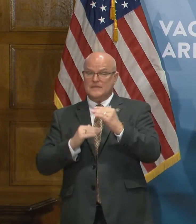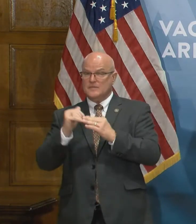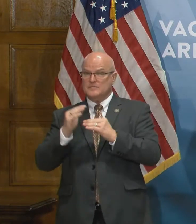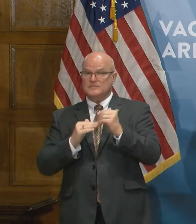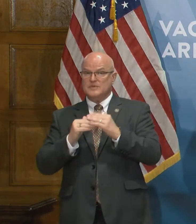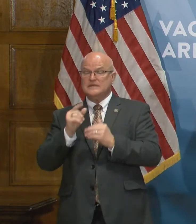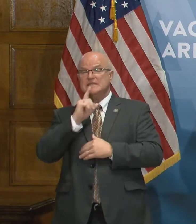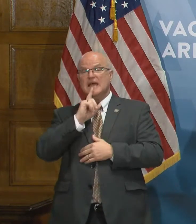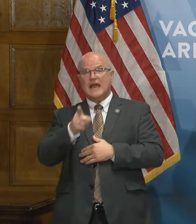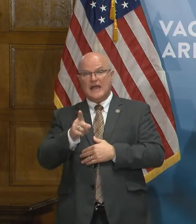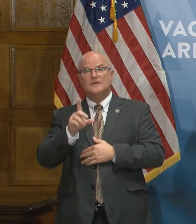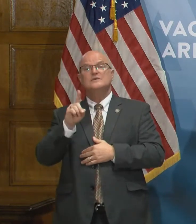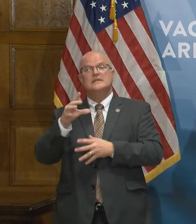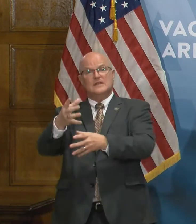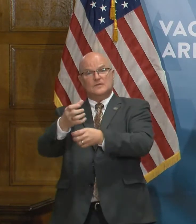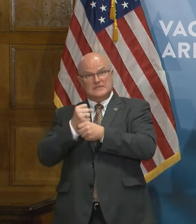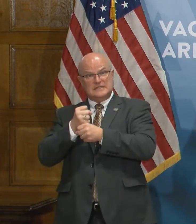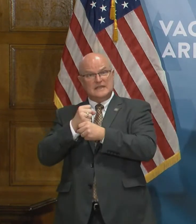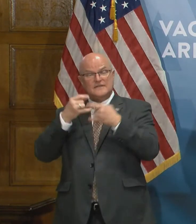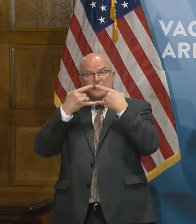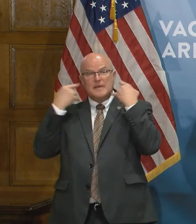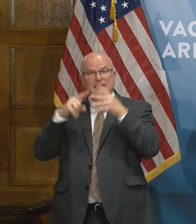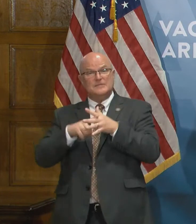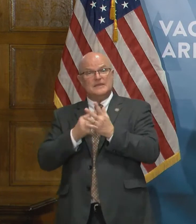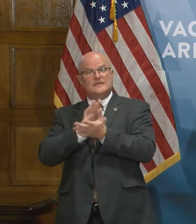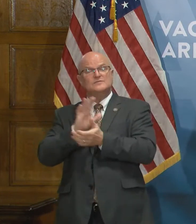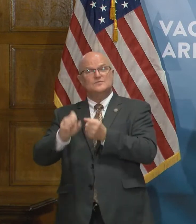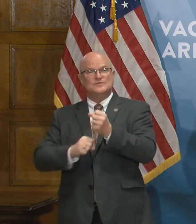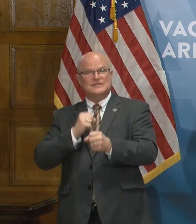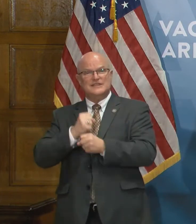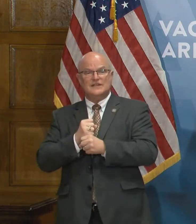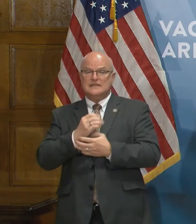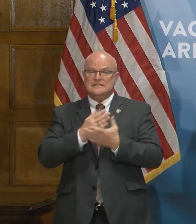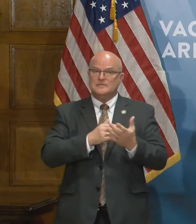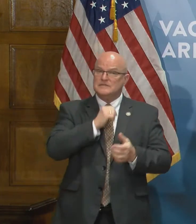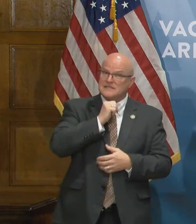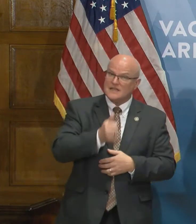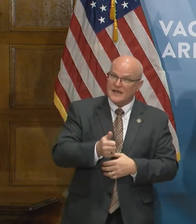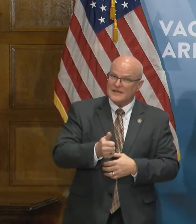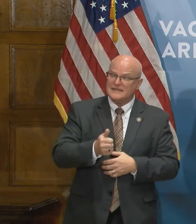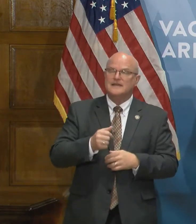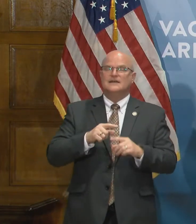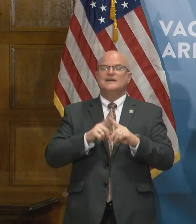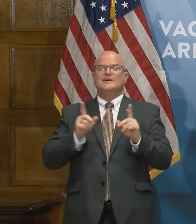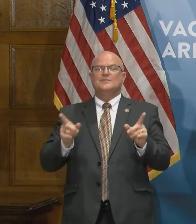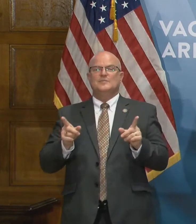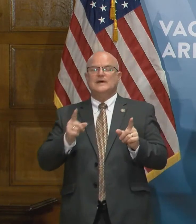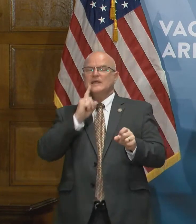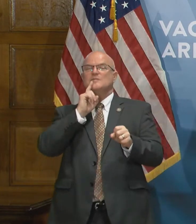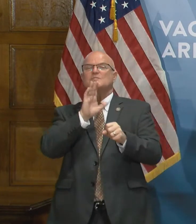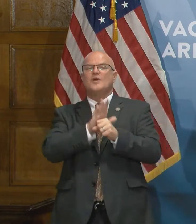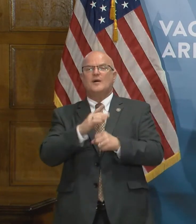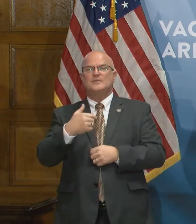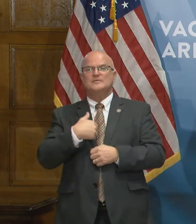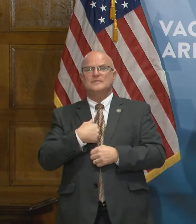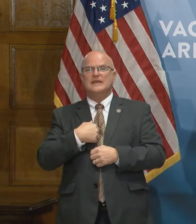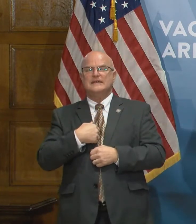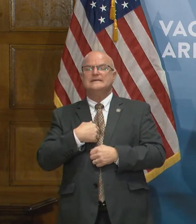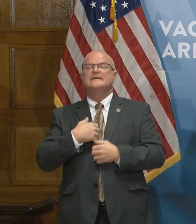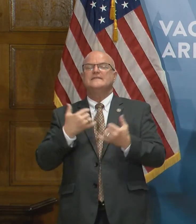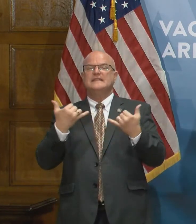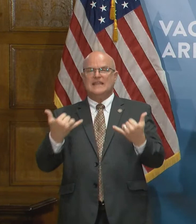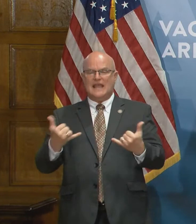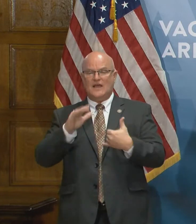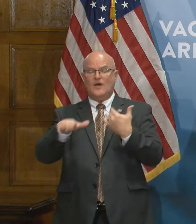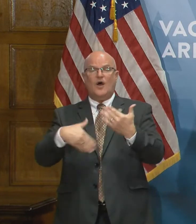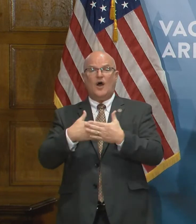buildings actually did receive the masks at the beginning of the school year. Some of them did not. But he assured me that they are looking to distribute